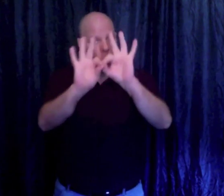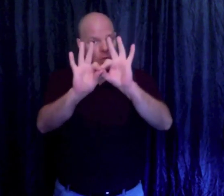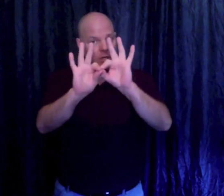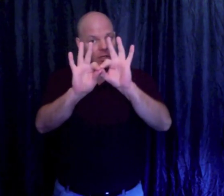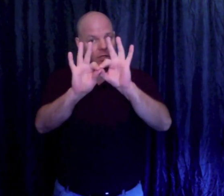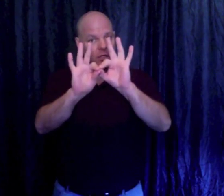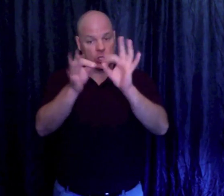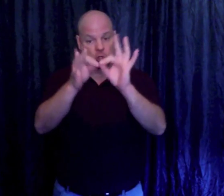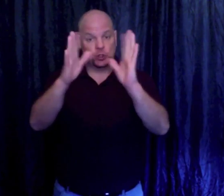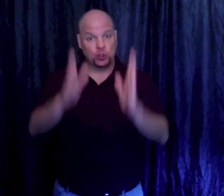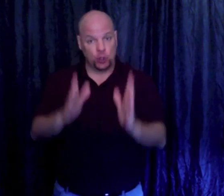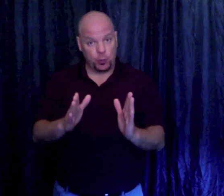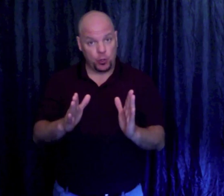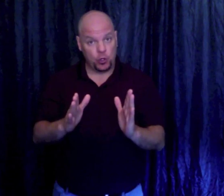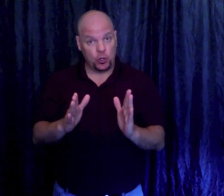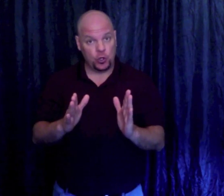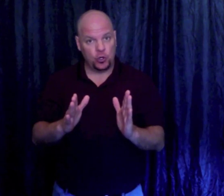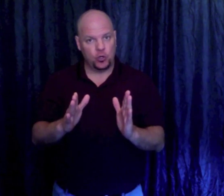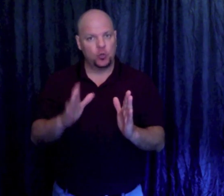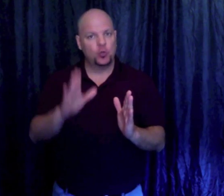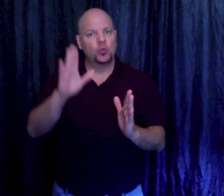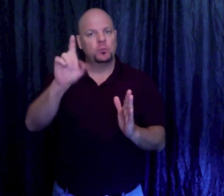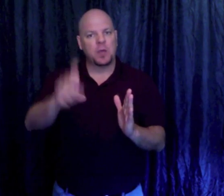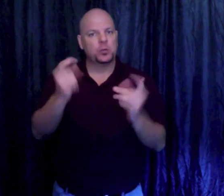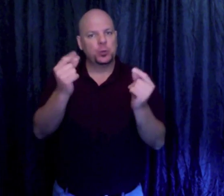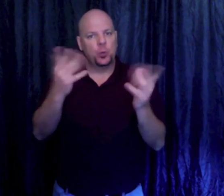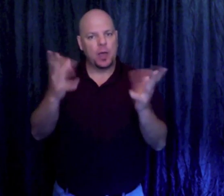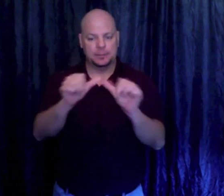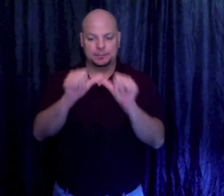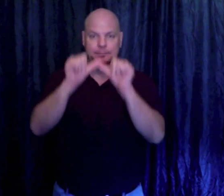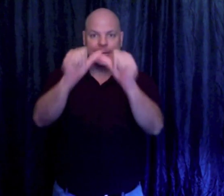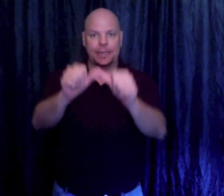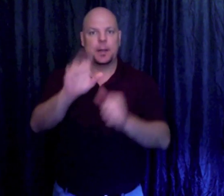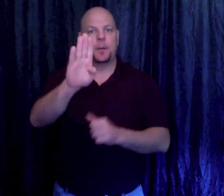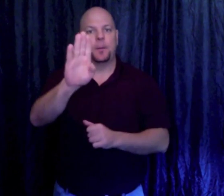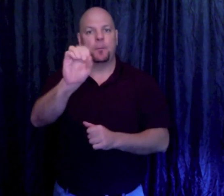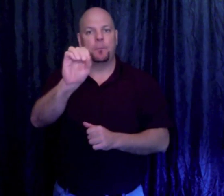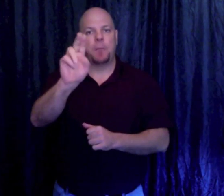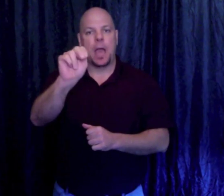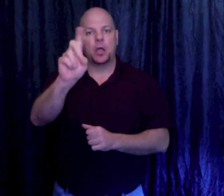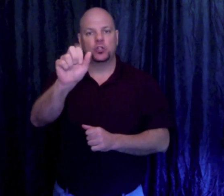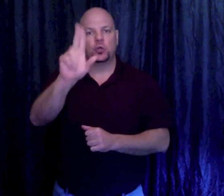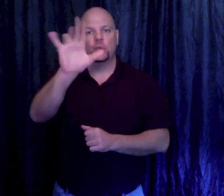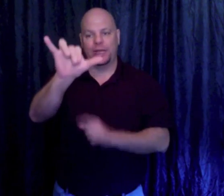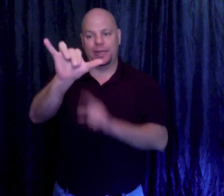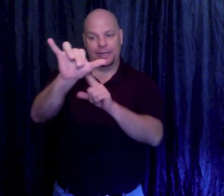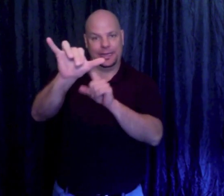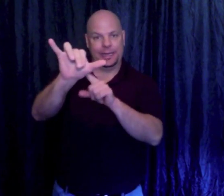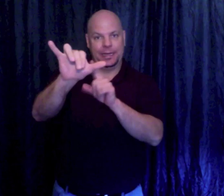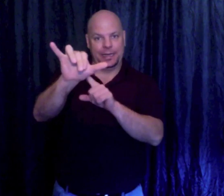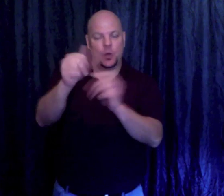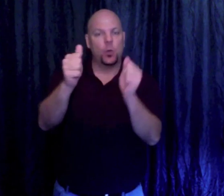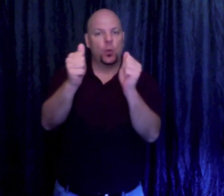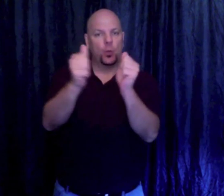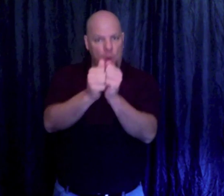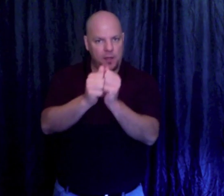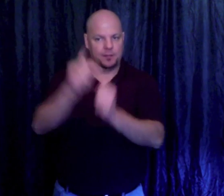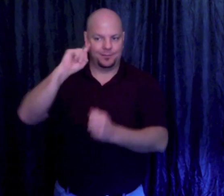a interpreter, you maintain boundaries with the deaf consumer, the